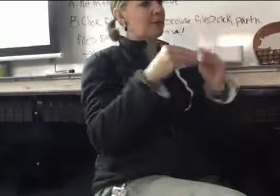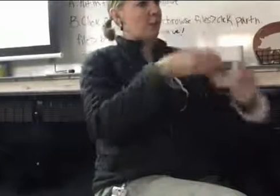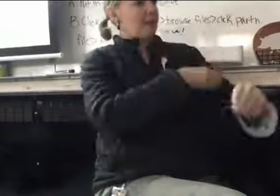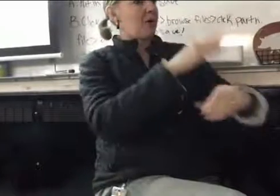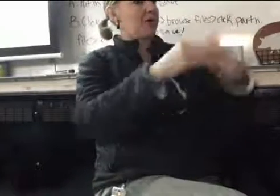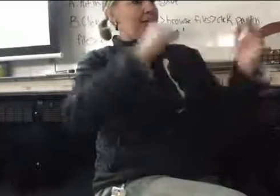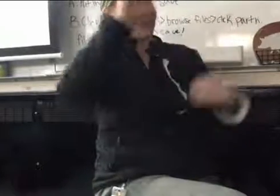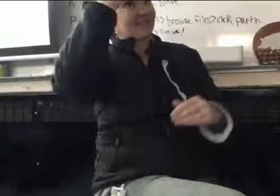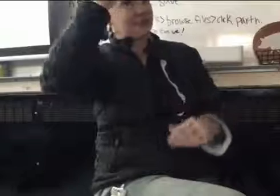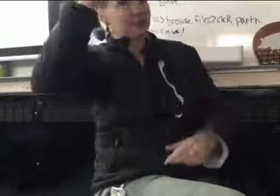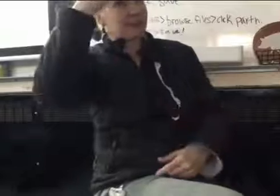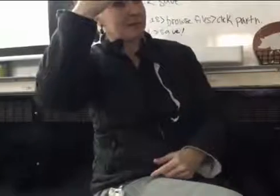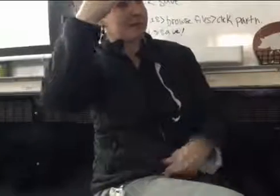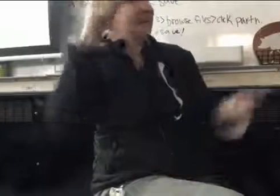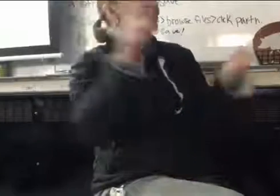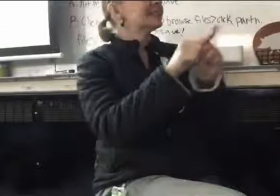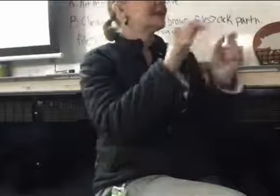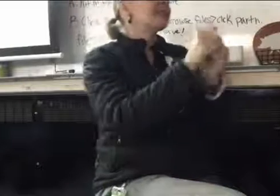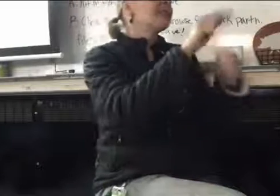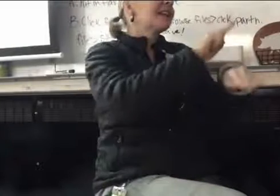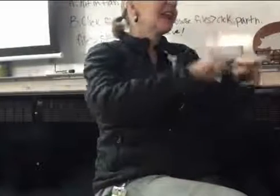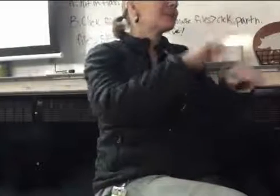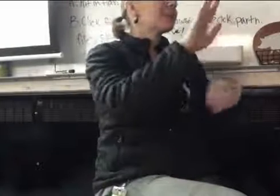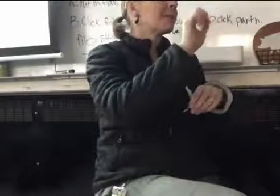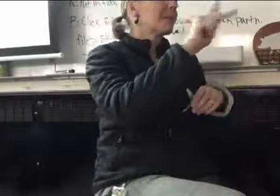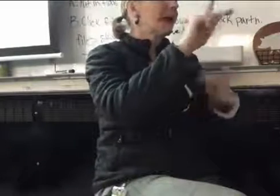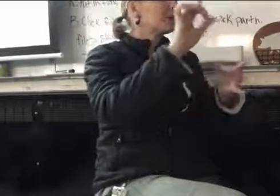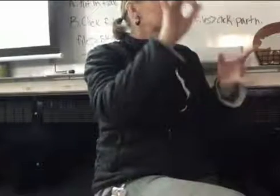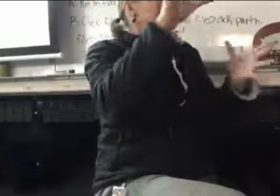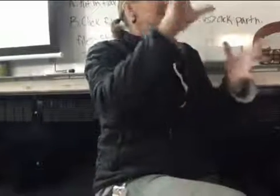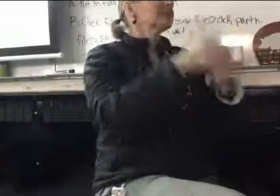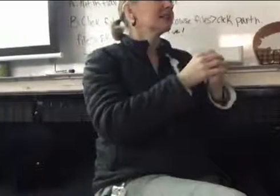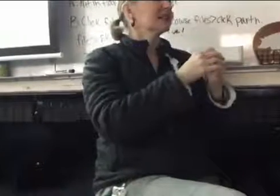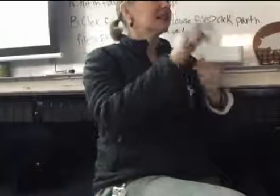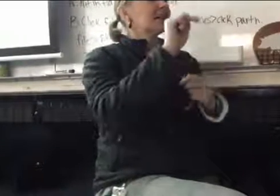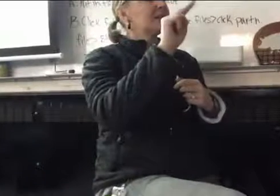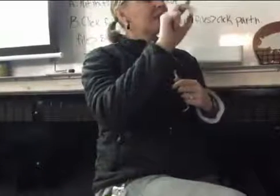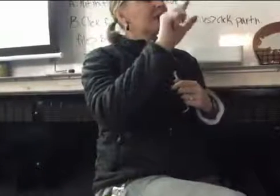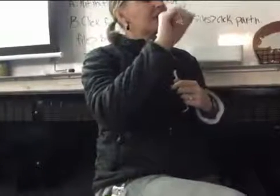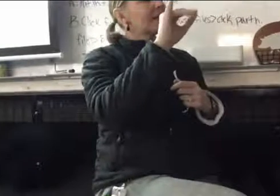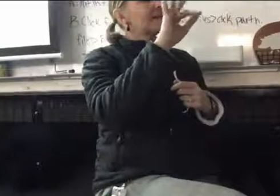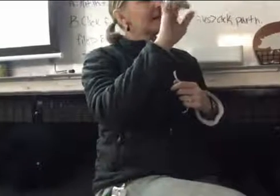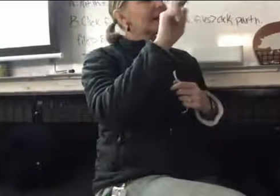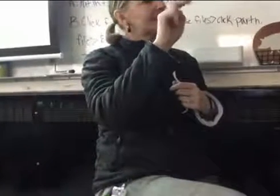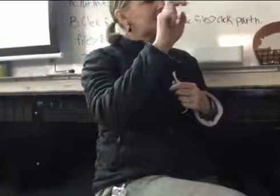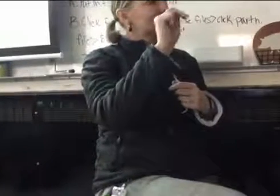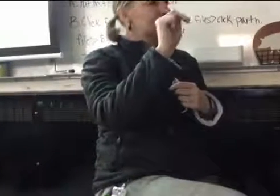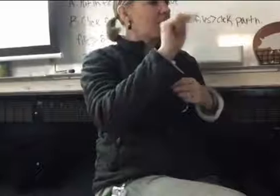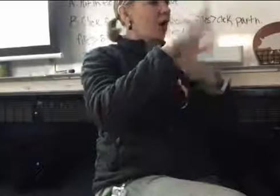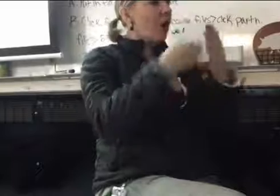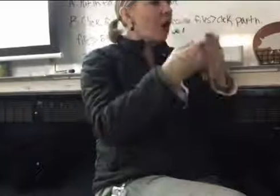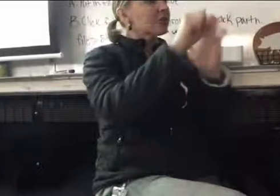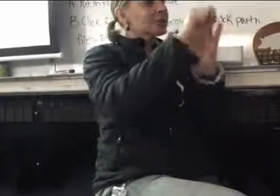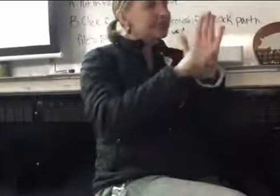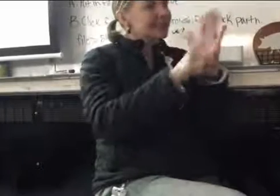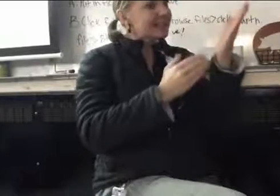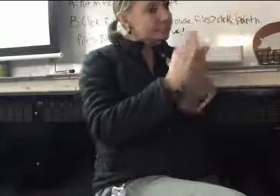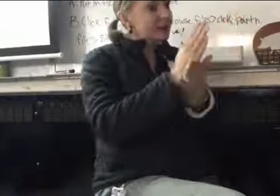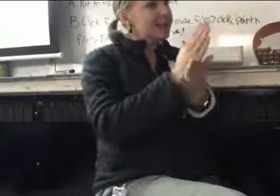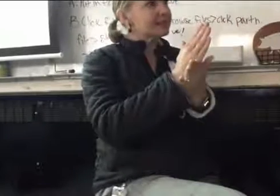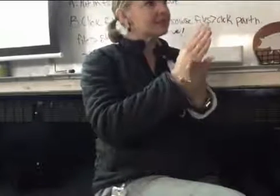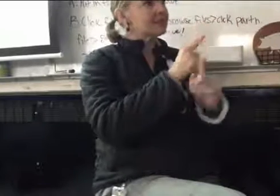government. Think the same thing with the national bank crisis. Nullification. All of those are states' rights driven by the